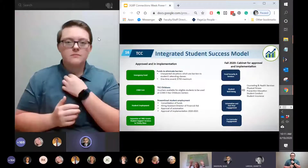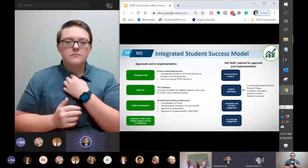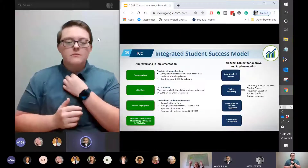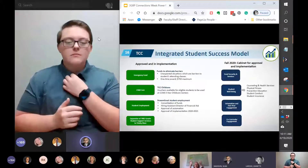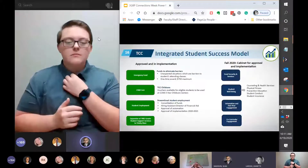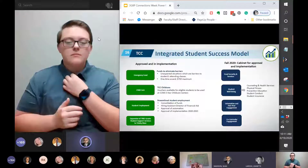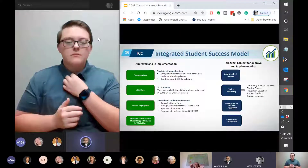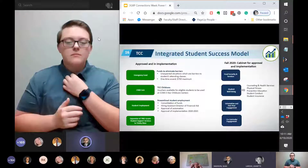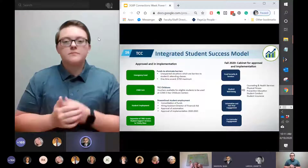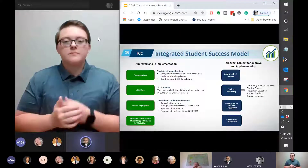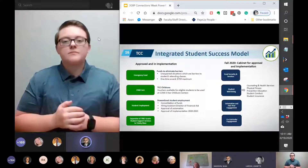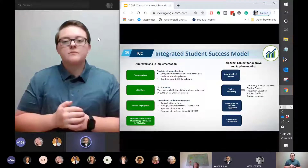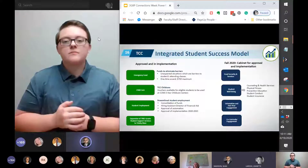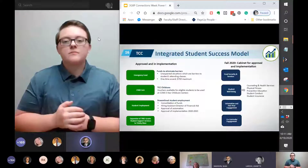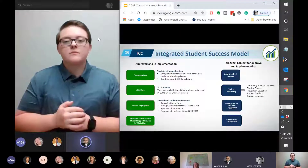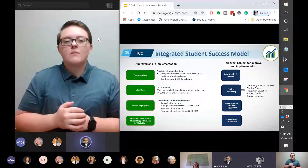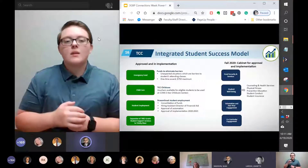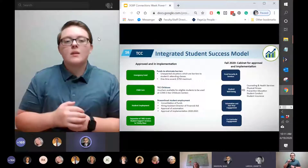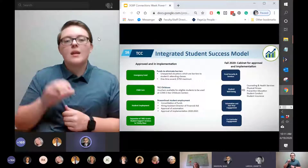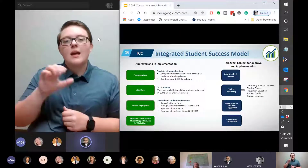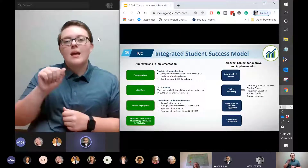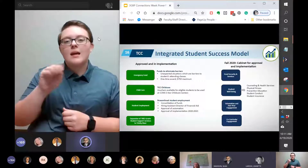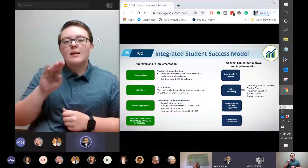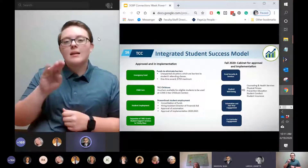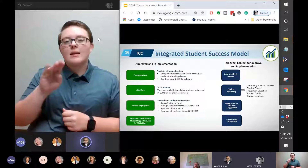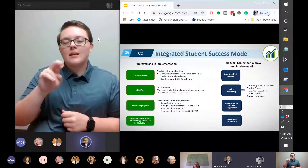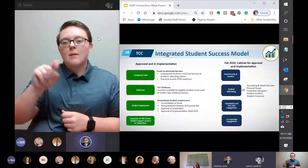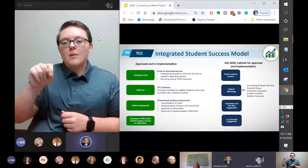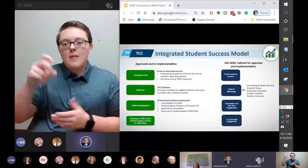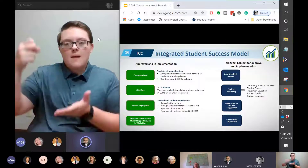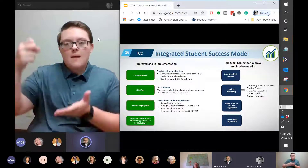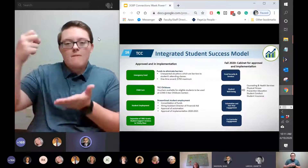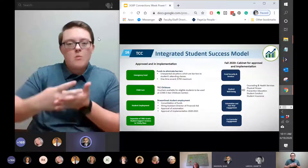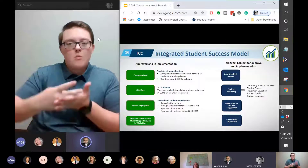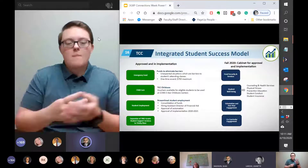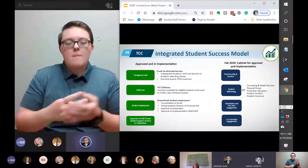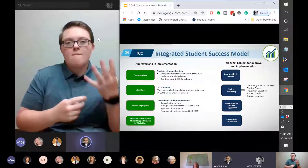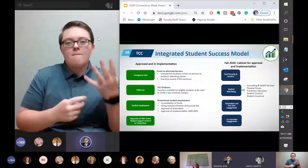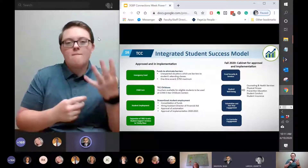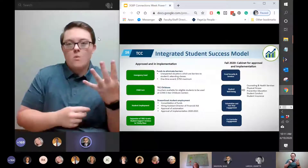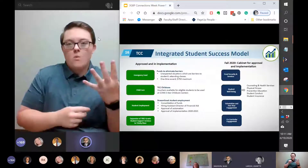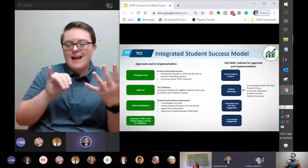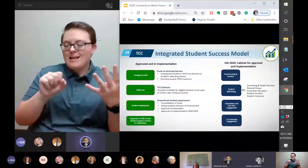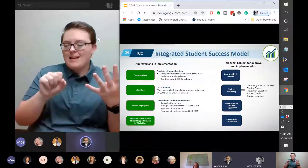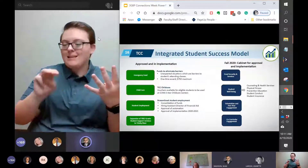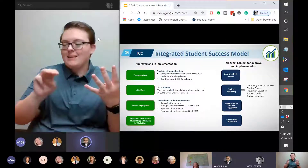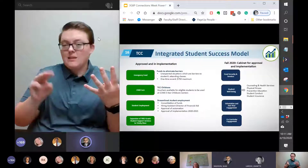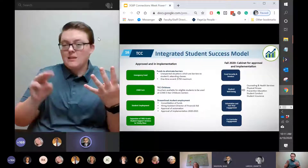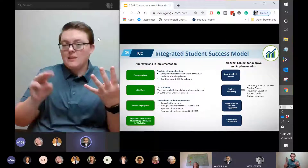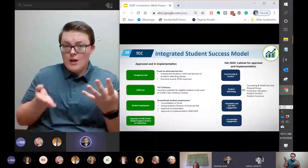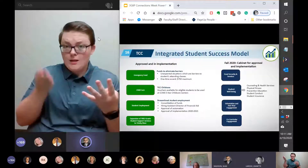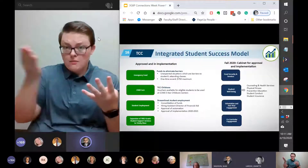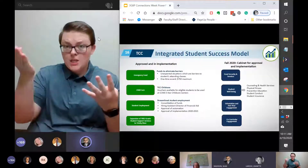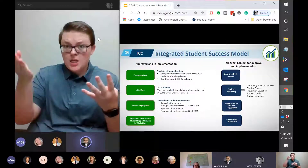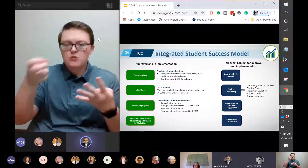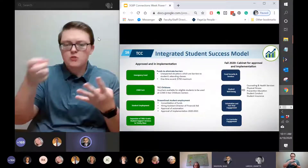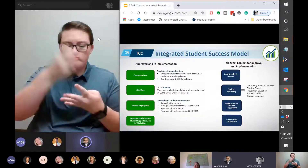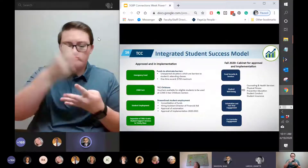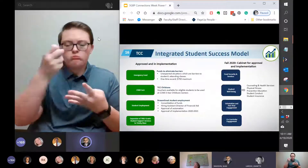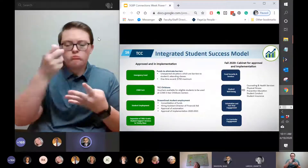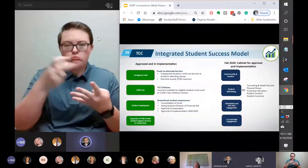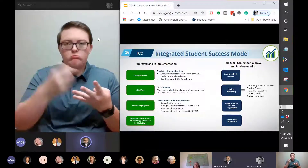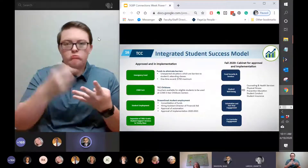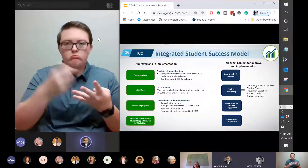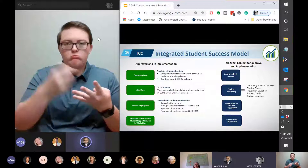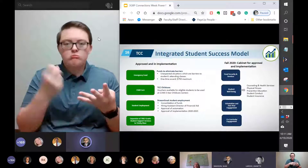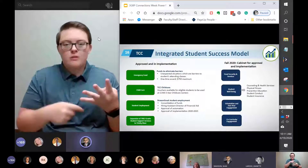So the cabinet has approved the 4 ISSM recommendations to date, identified on the left side in